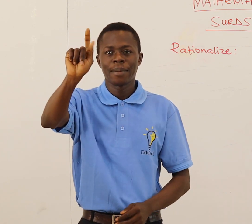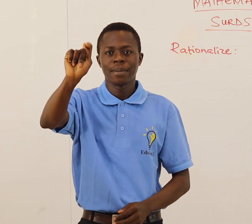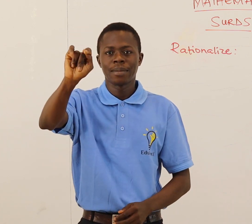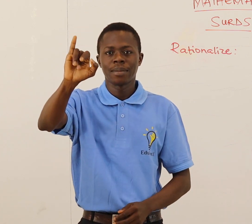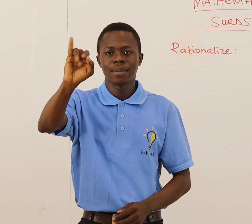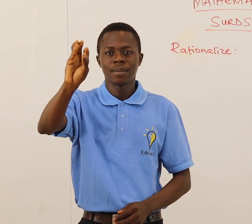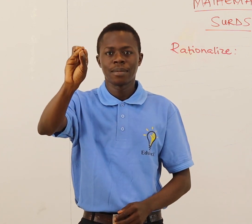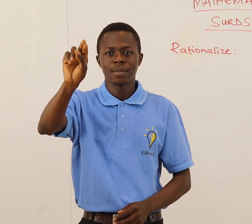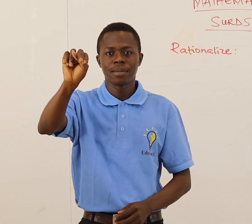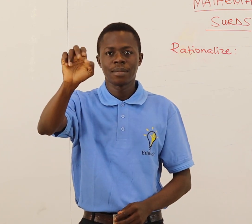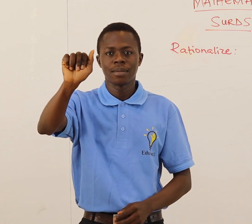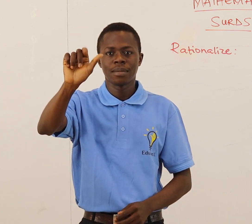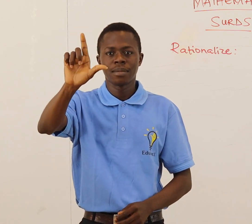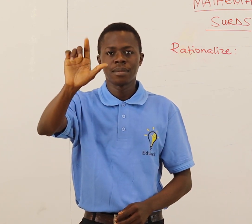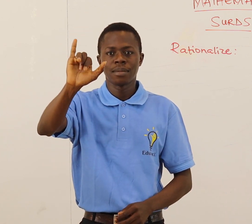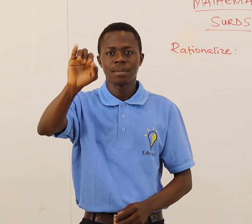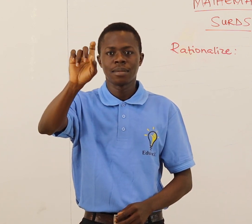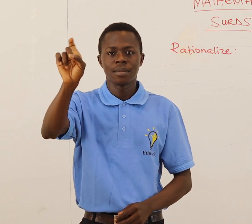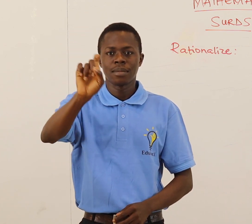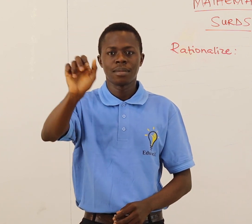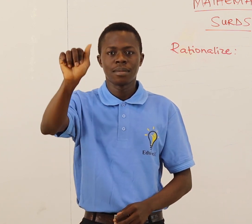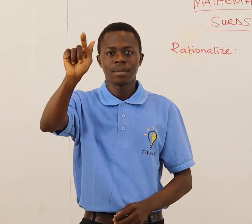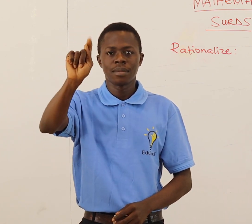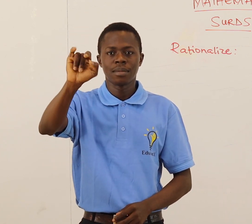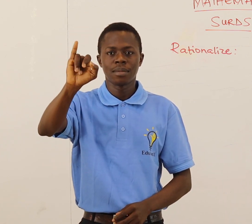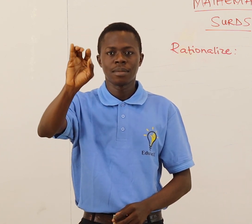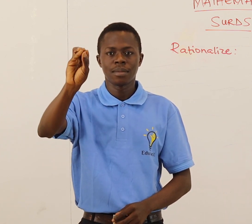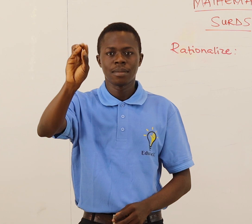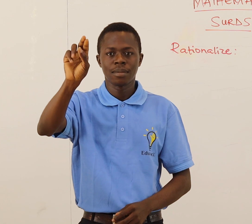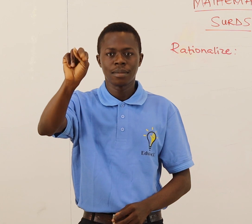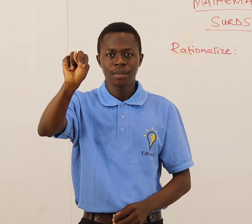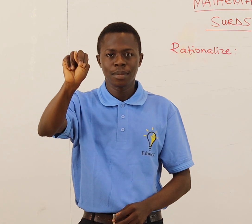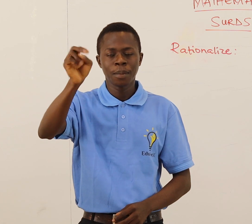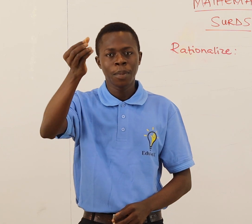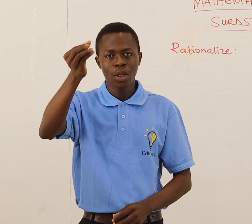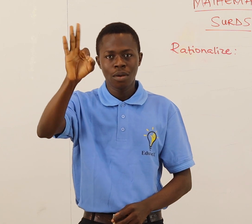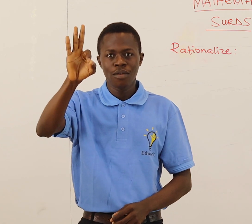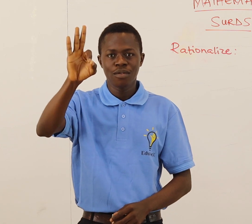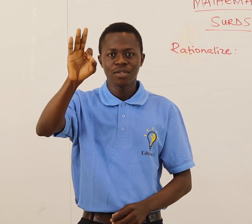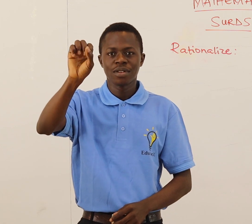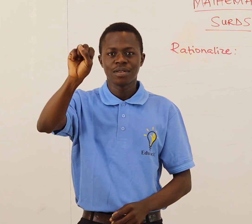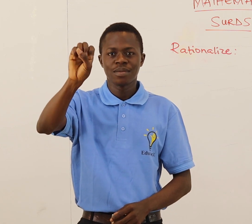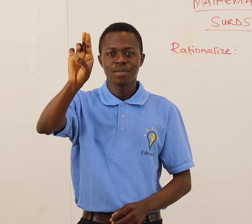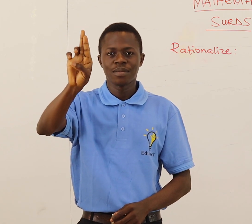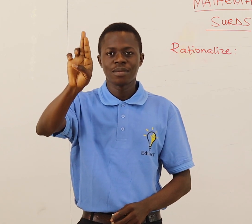Again, we are going to study more about the rationalization of surds in our class today.